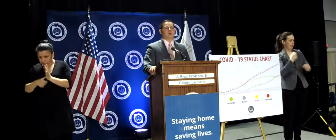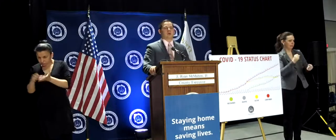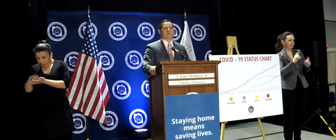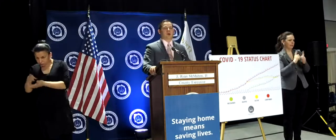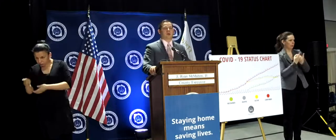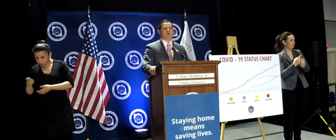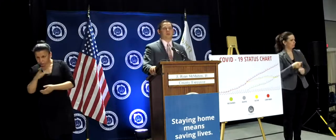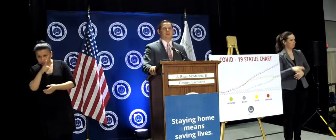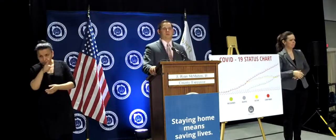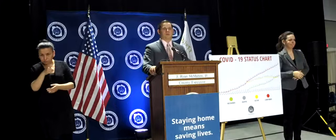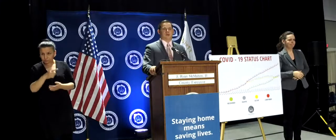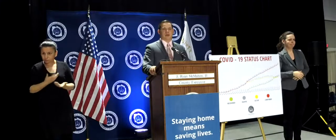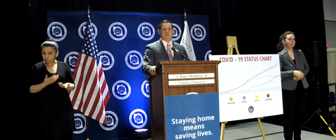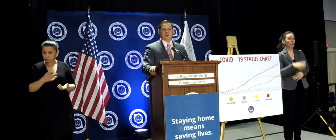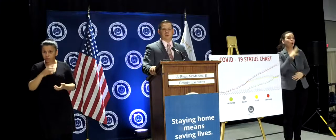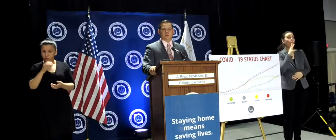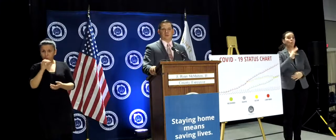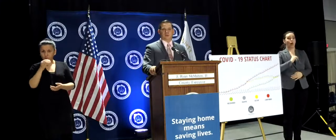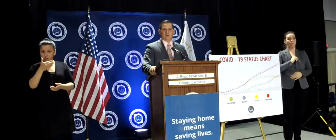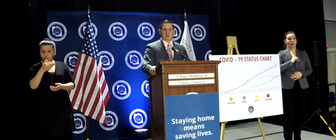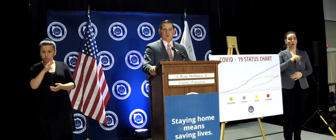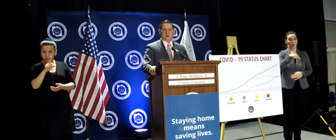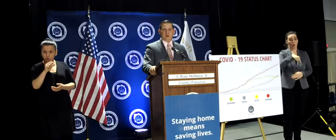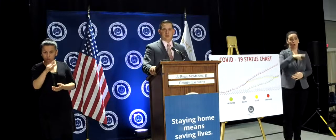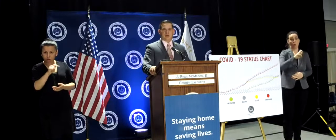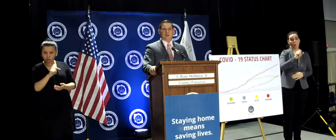have a partnership. They have a contract with